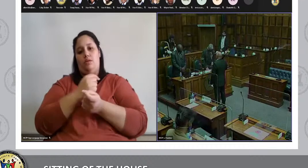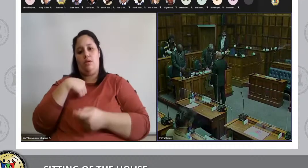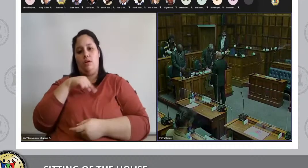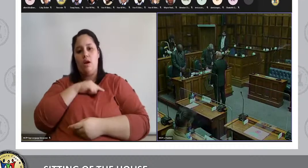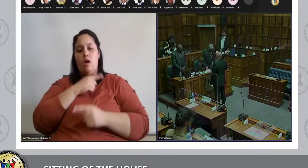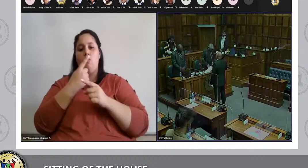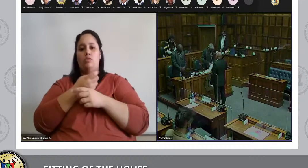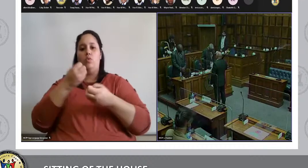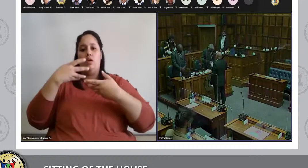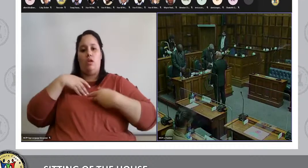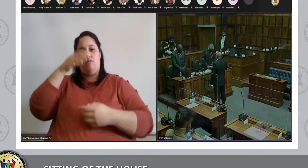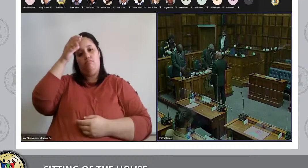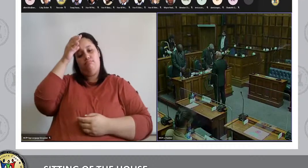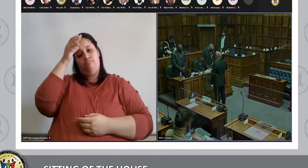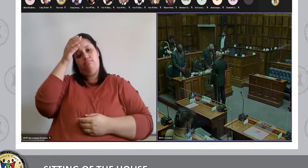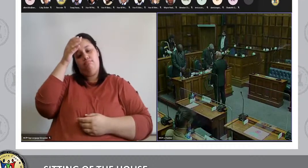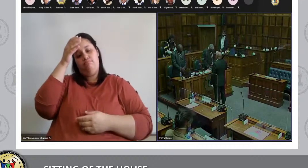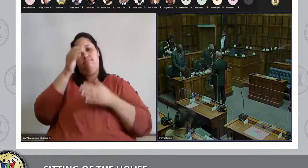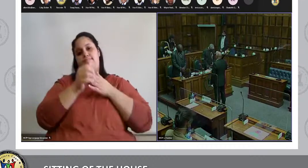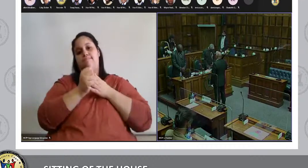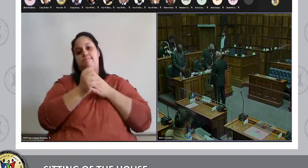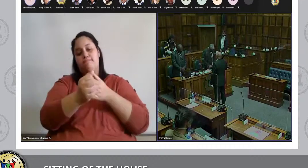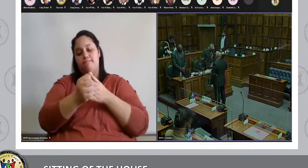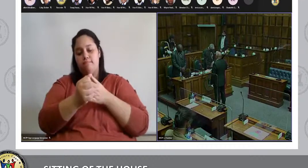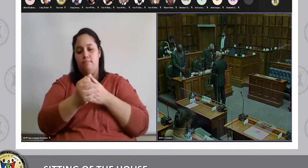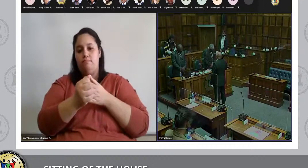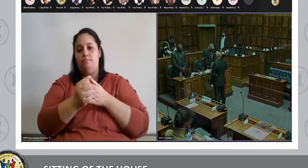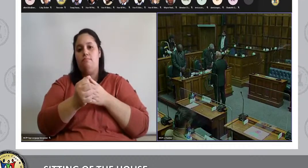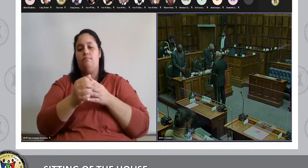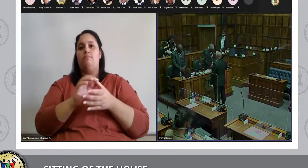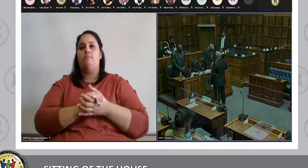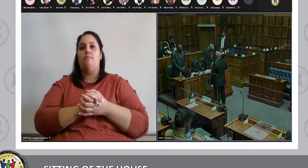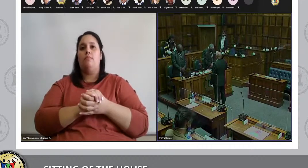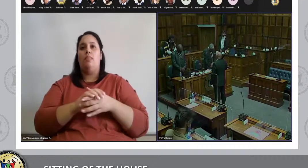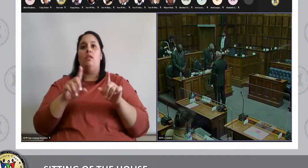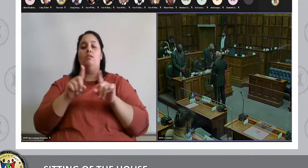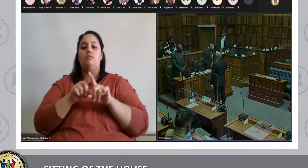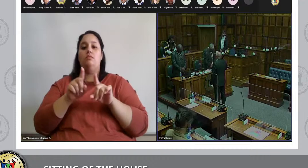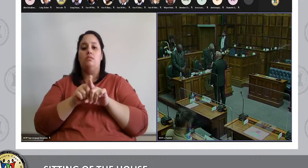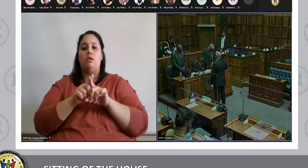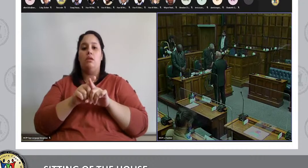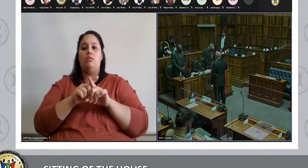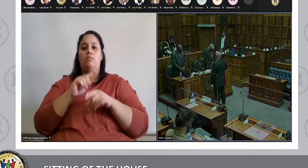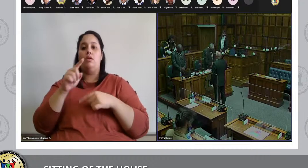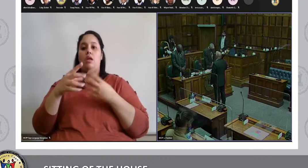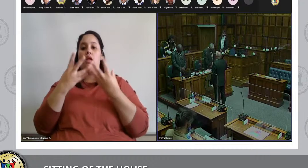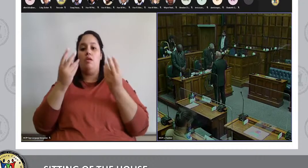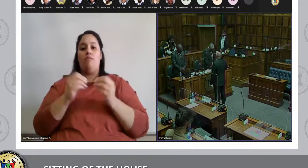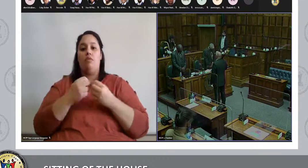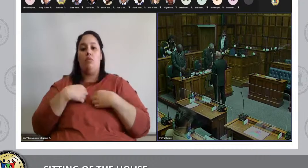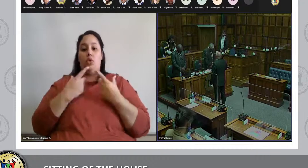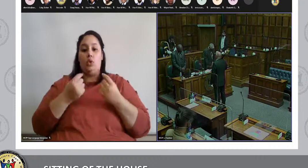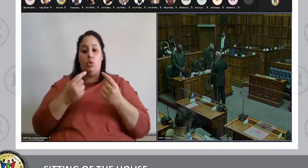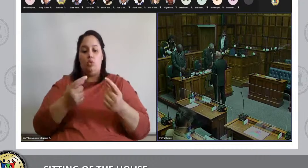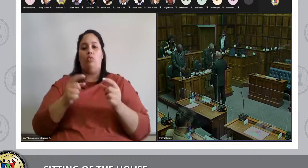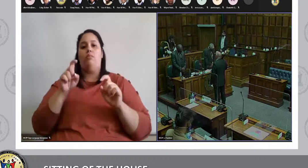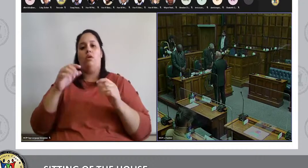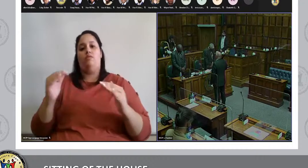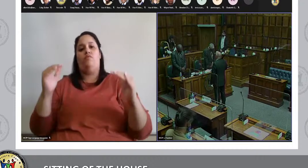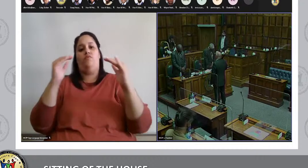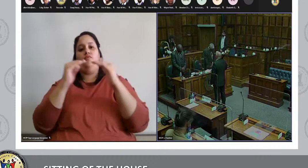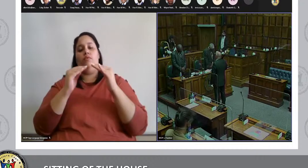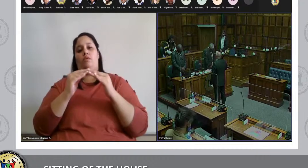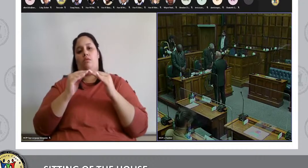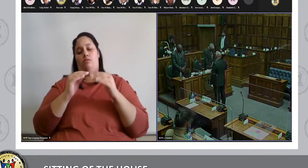hel sal gee en ons motiewe sewer sal hou.